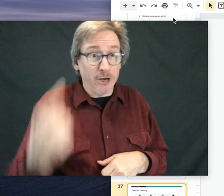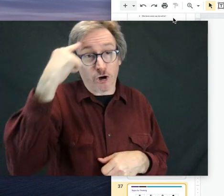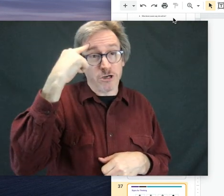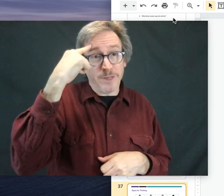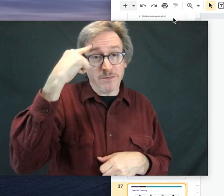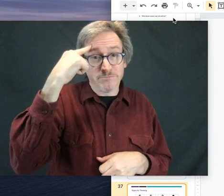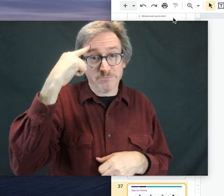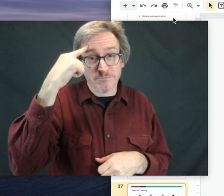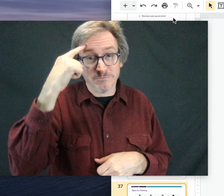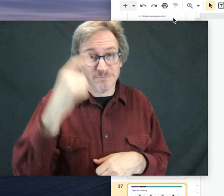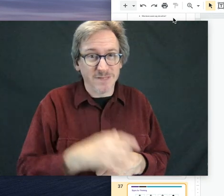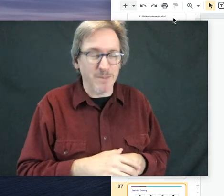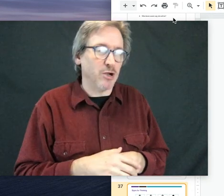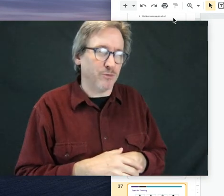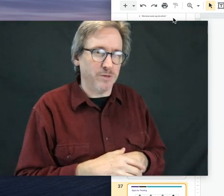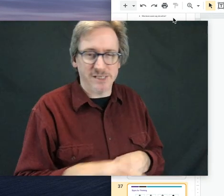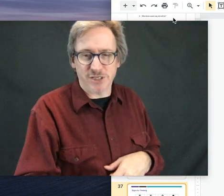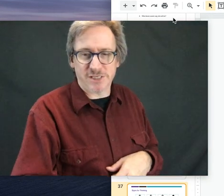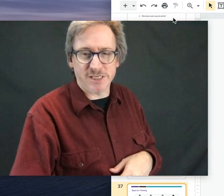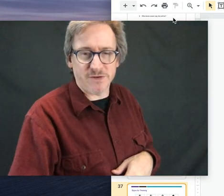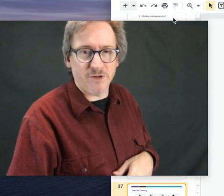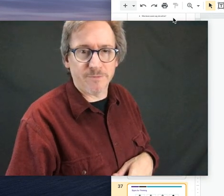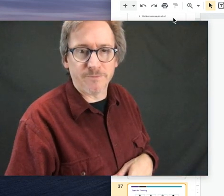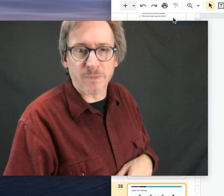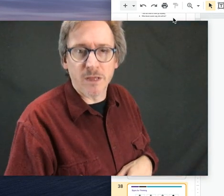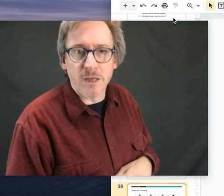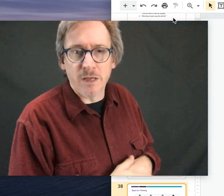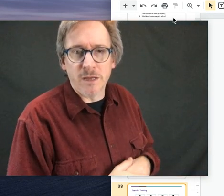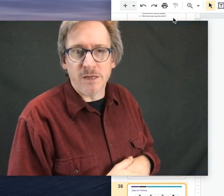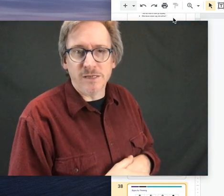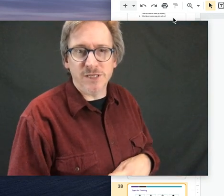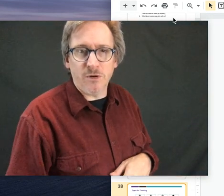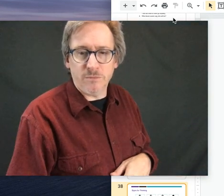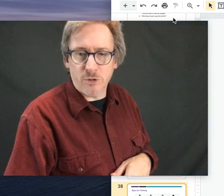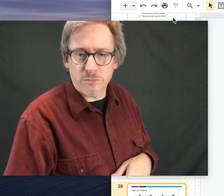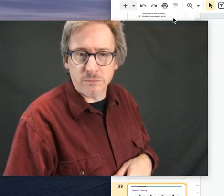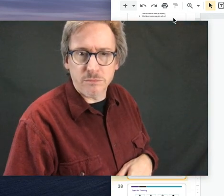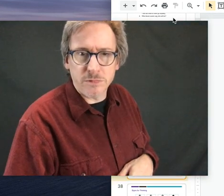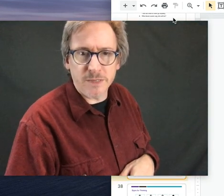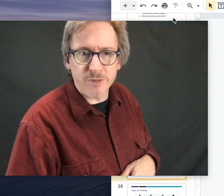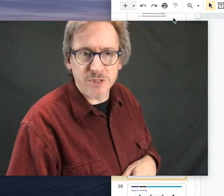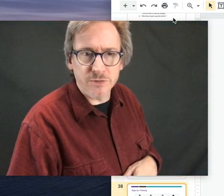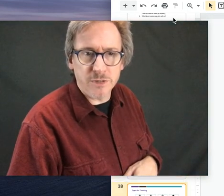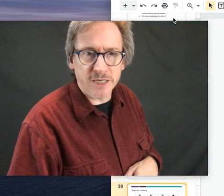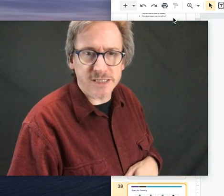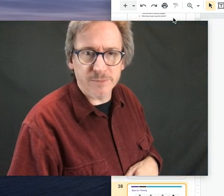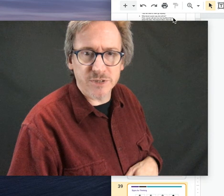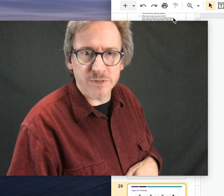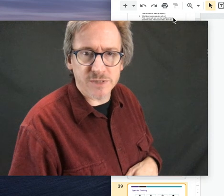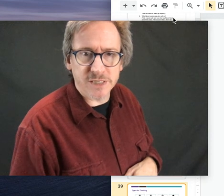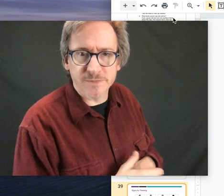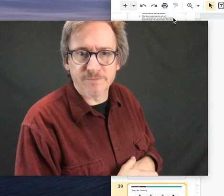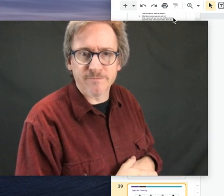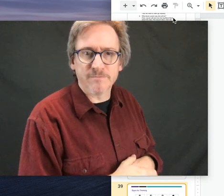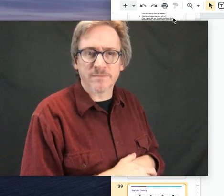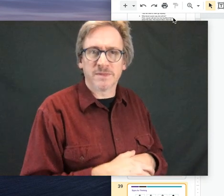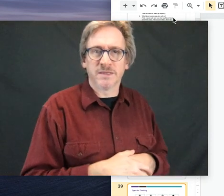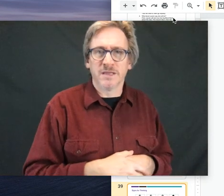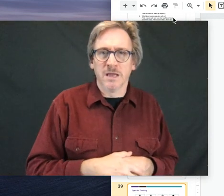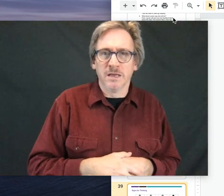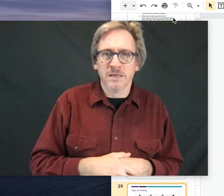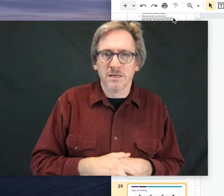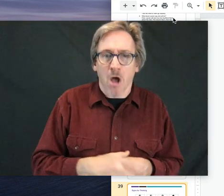it occurred to me. I'm going to go through these just because they're fun. So, did I put two? I guess I put two of those signs.